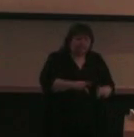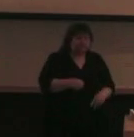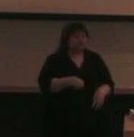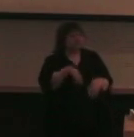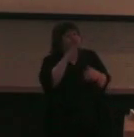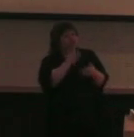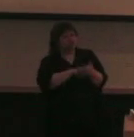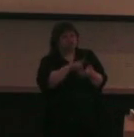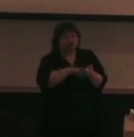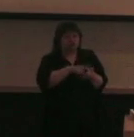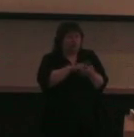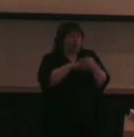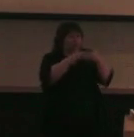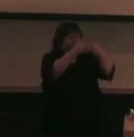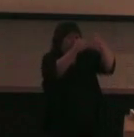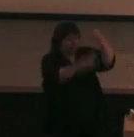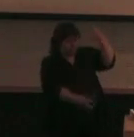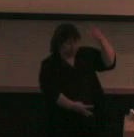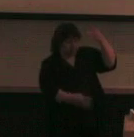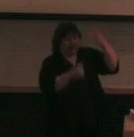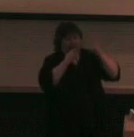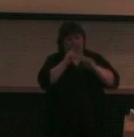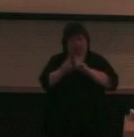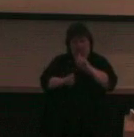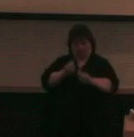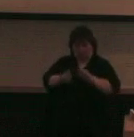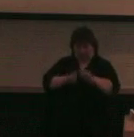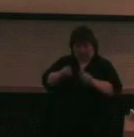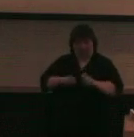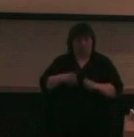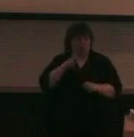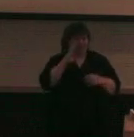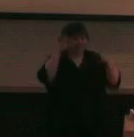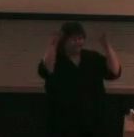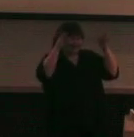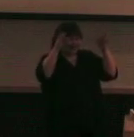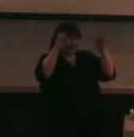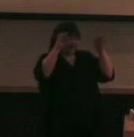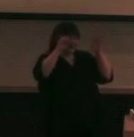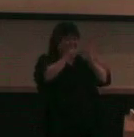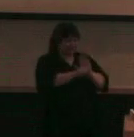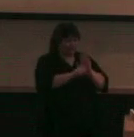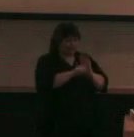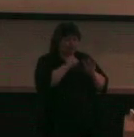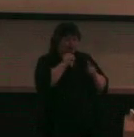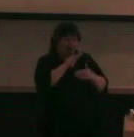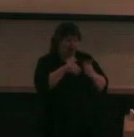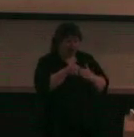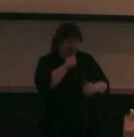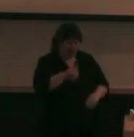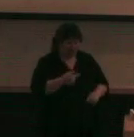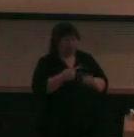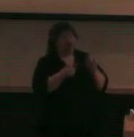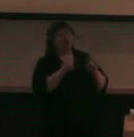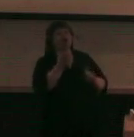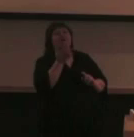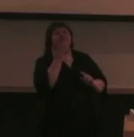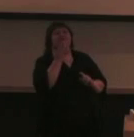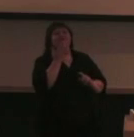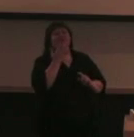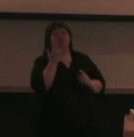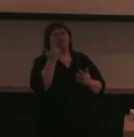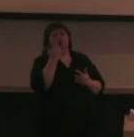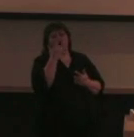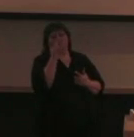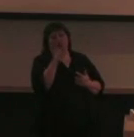nurse, or other people as well. So I'm not going to go through each one of these, but I just want to give you a flavor of some of the tools that we use